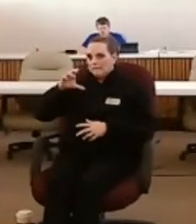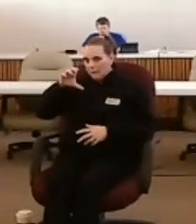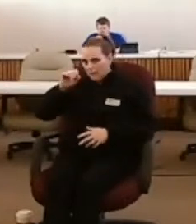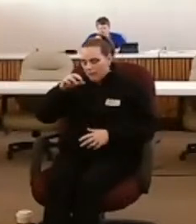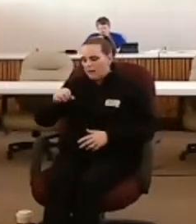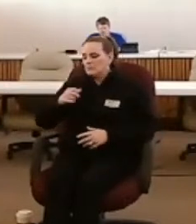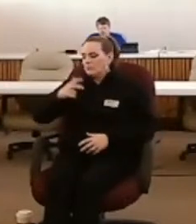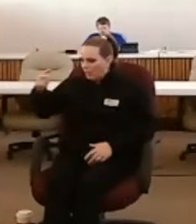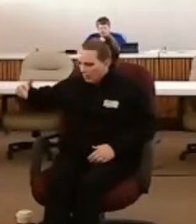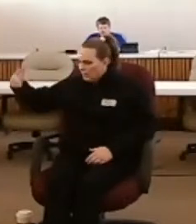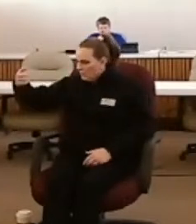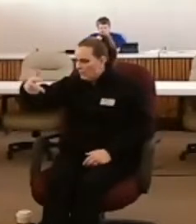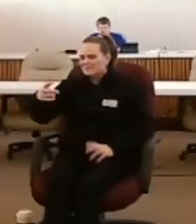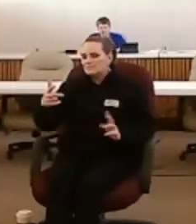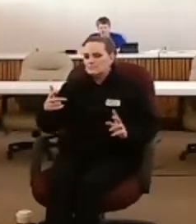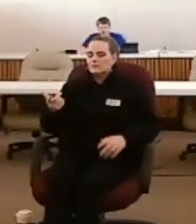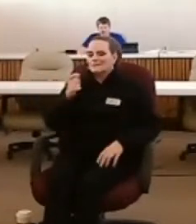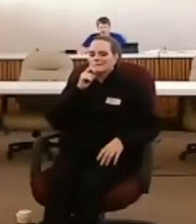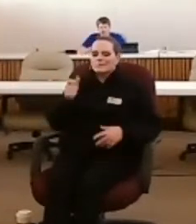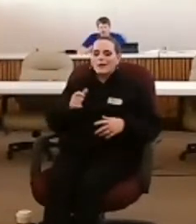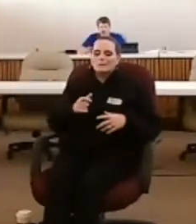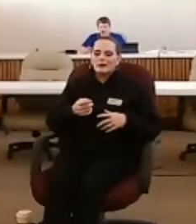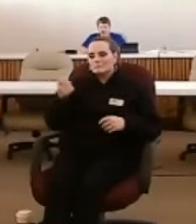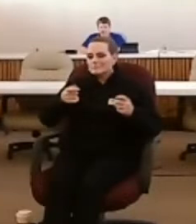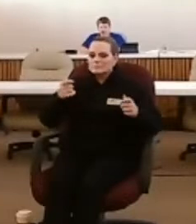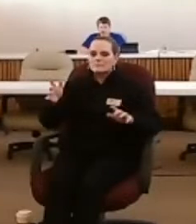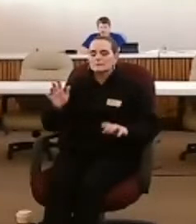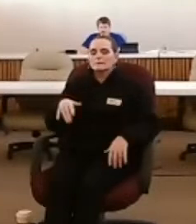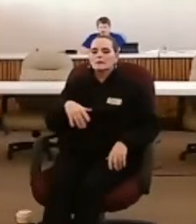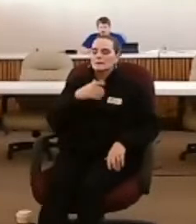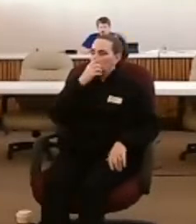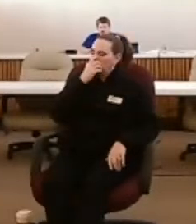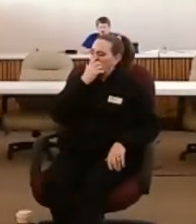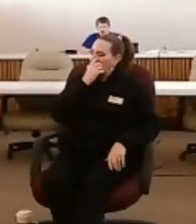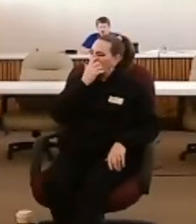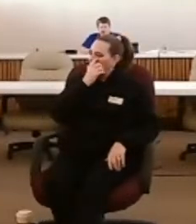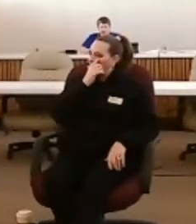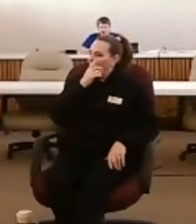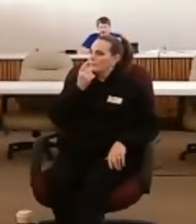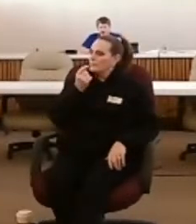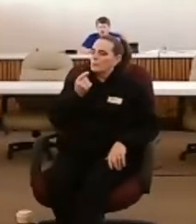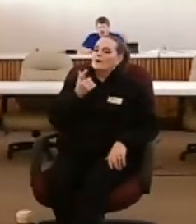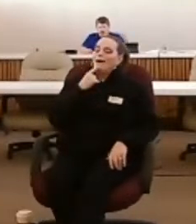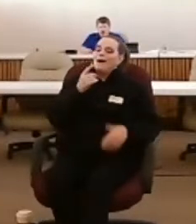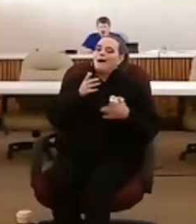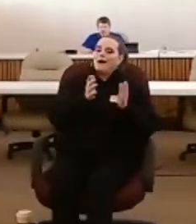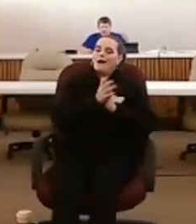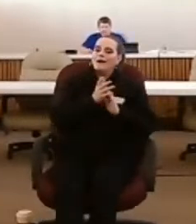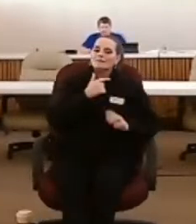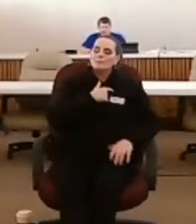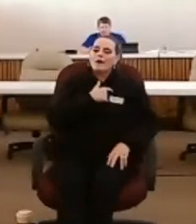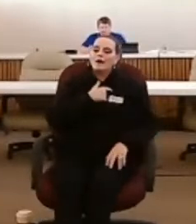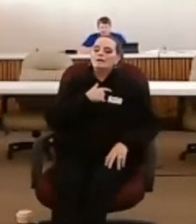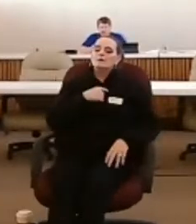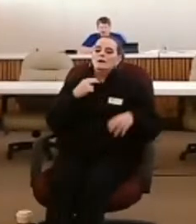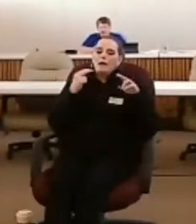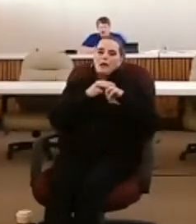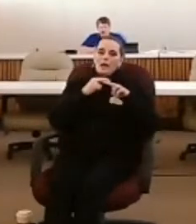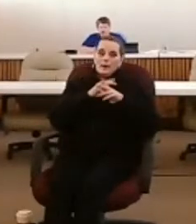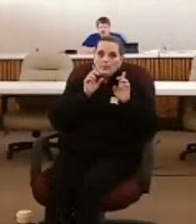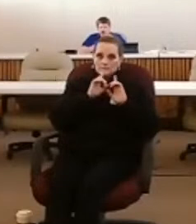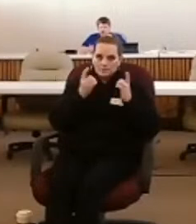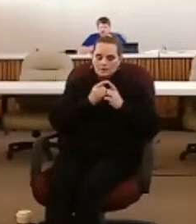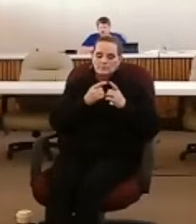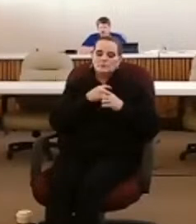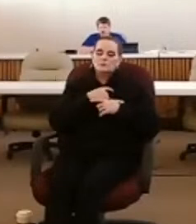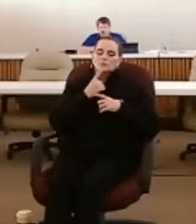So rather than deal with it piecemeal, one or two as they come up, what I asked my highway department to put together a list